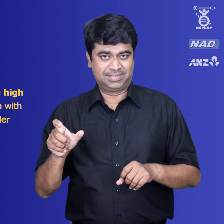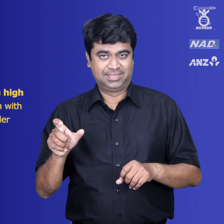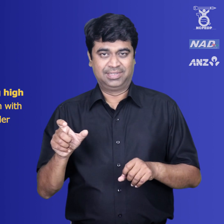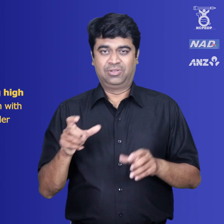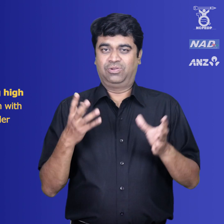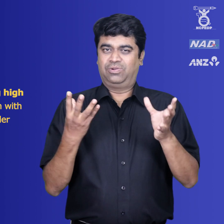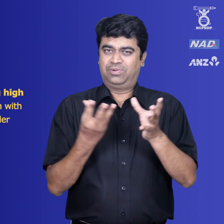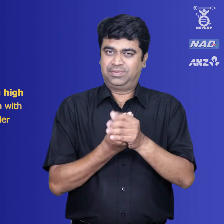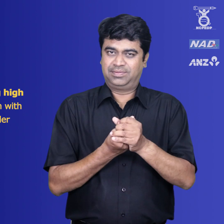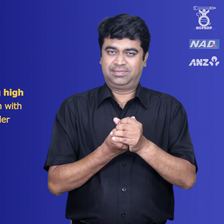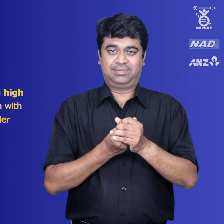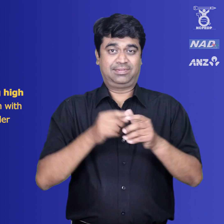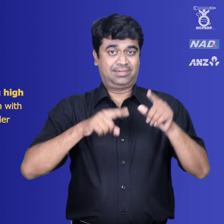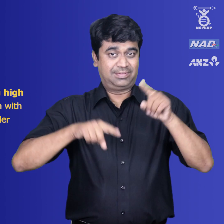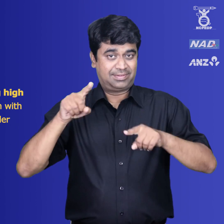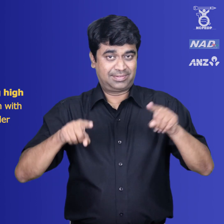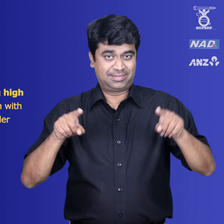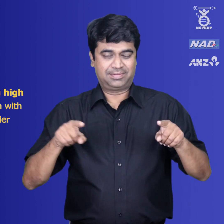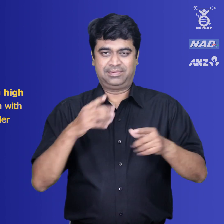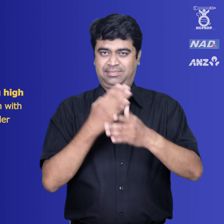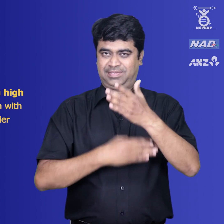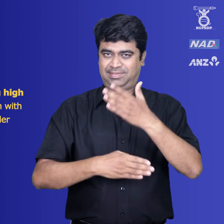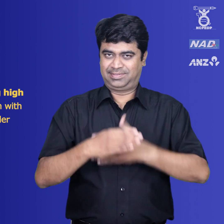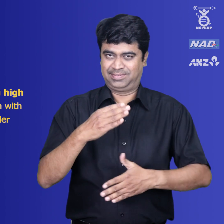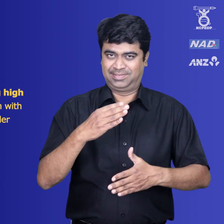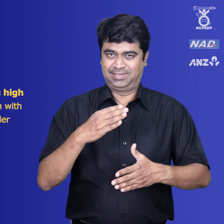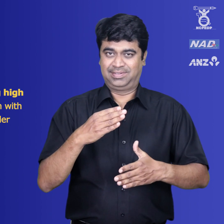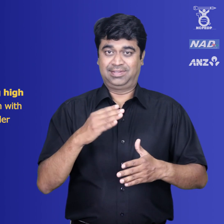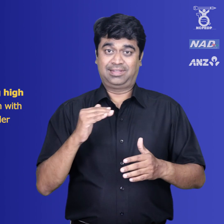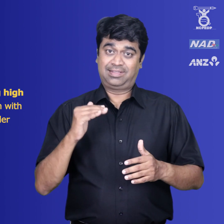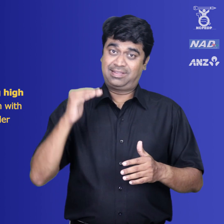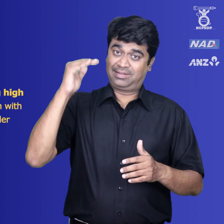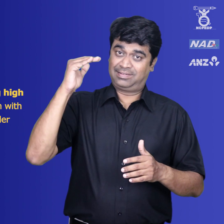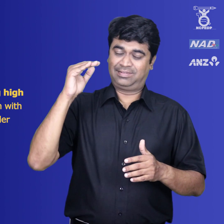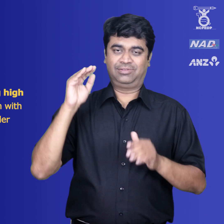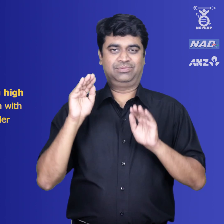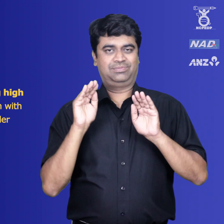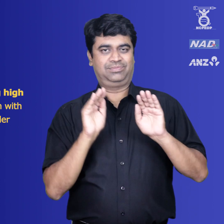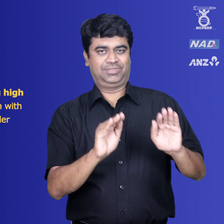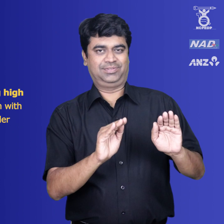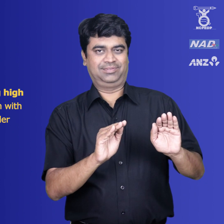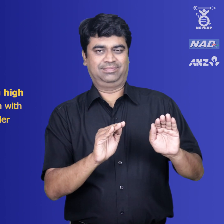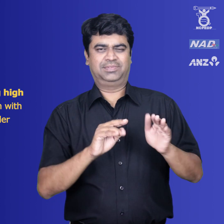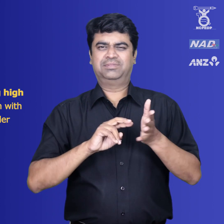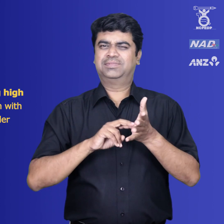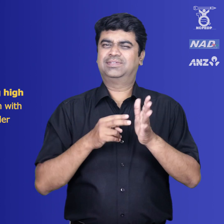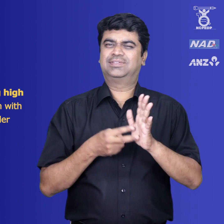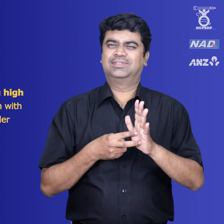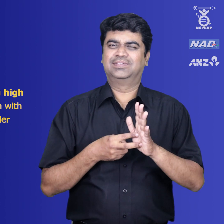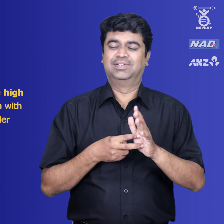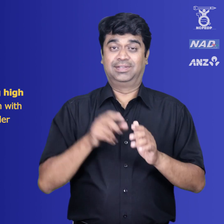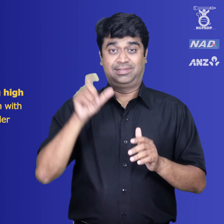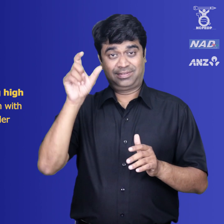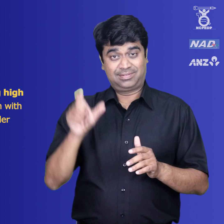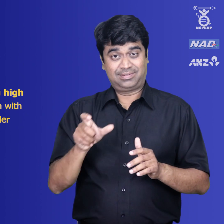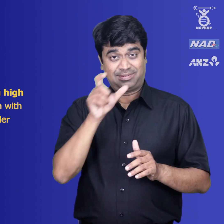Person with disability having high support needs means a person